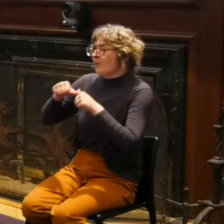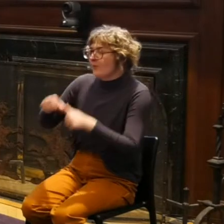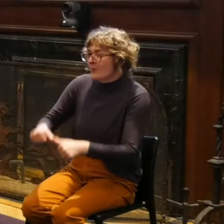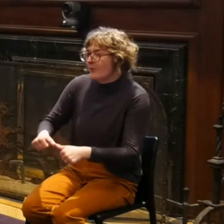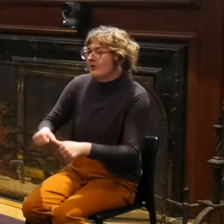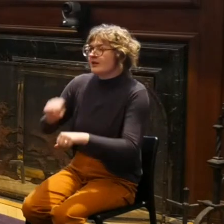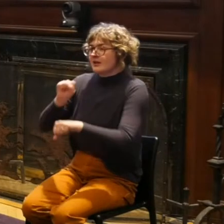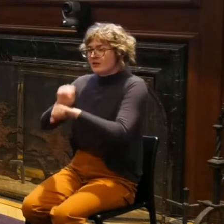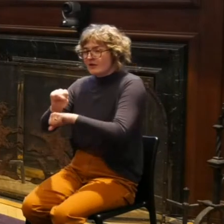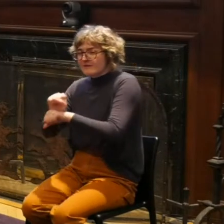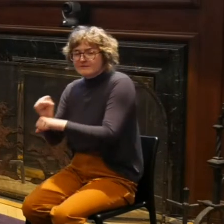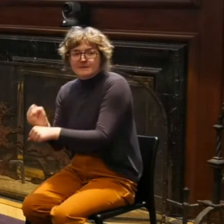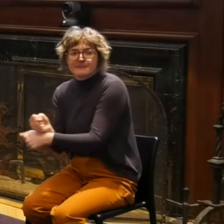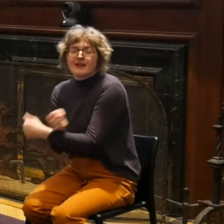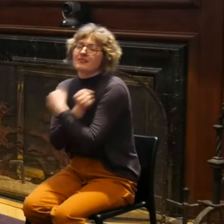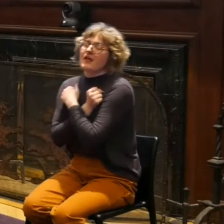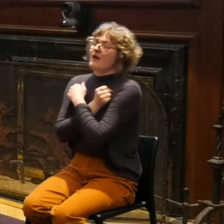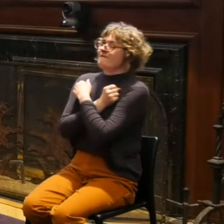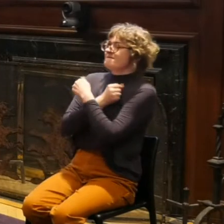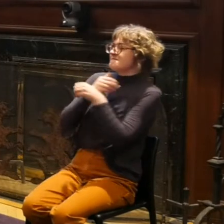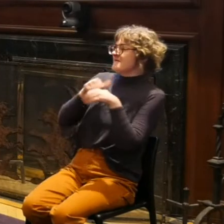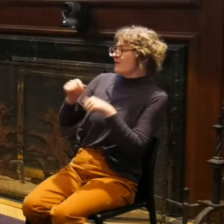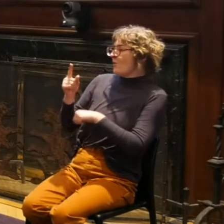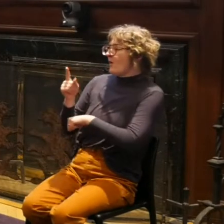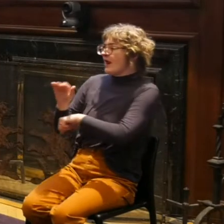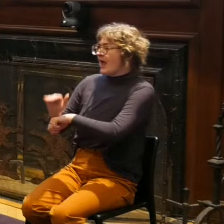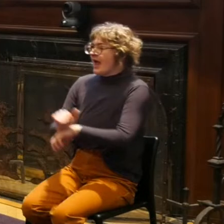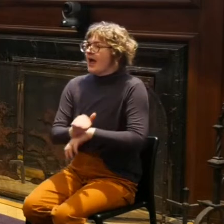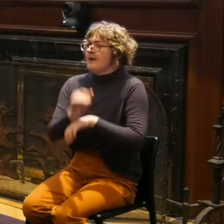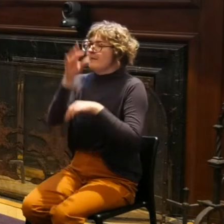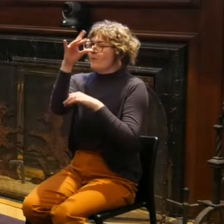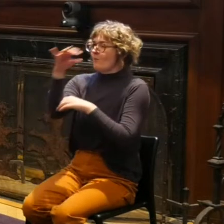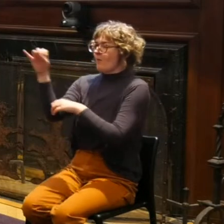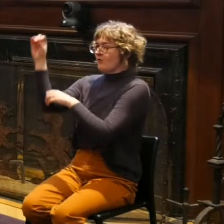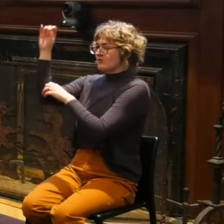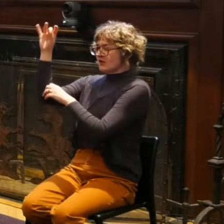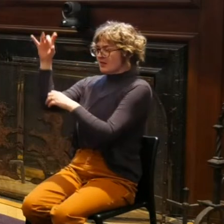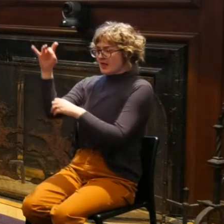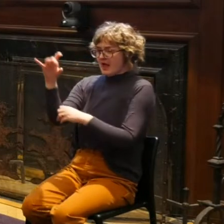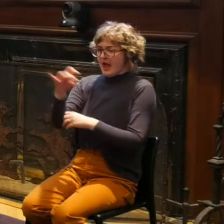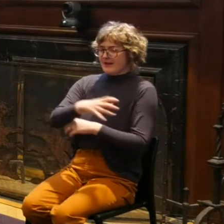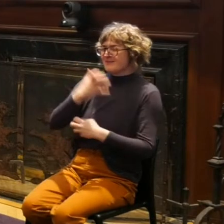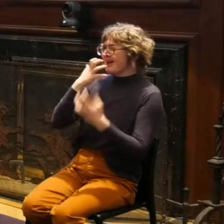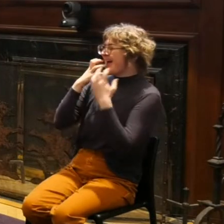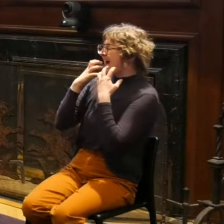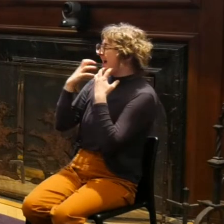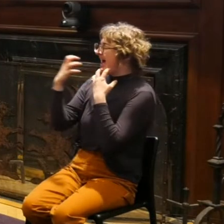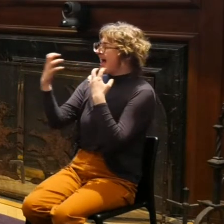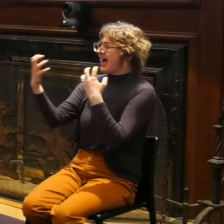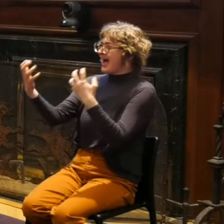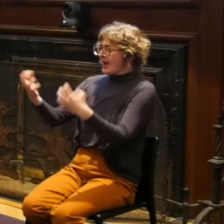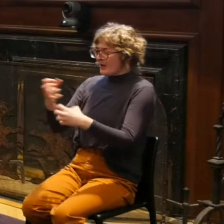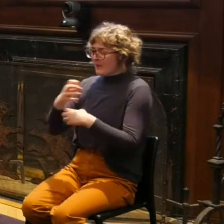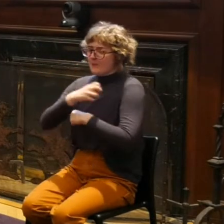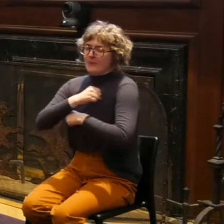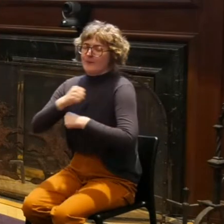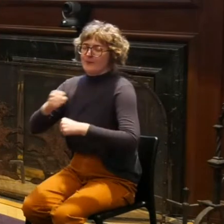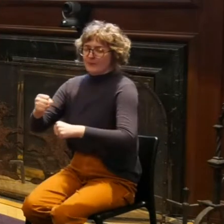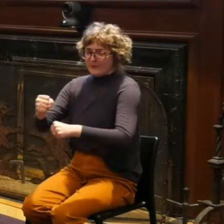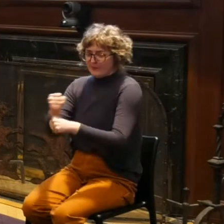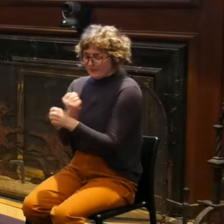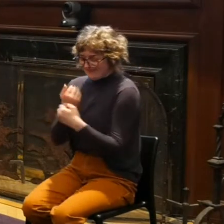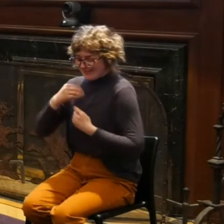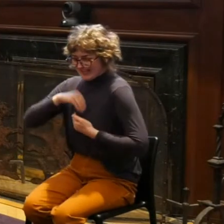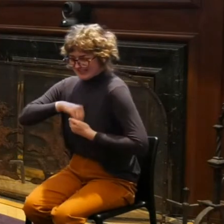the love, and I've fled for his 1 a.m. street lamp pools of light. My cries are signs of stretching fields within me,